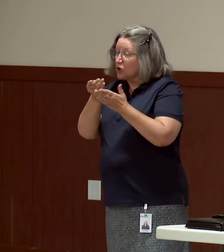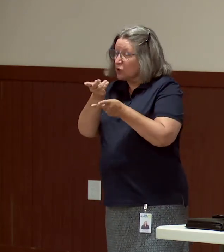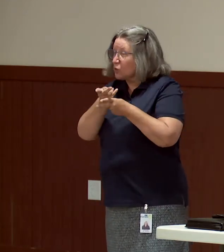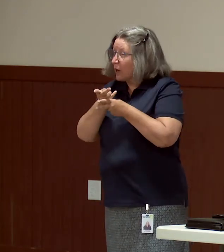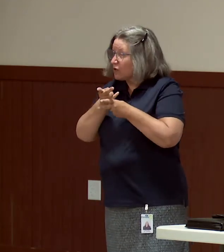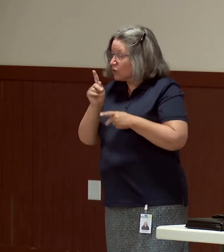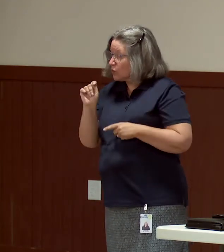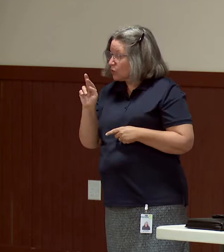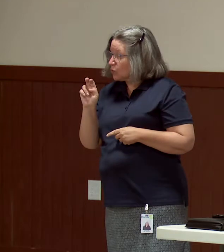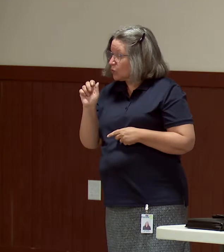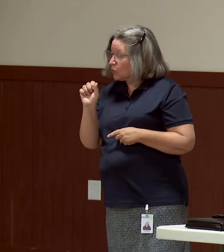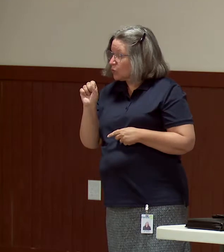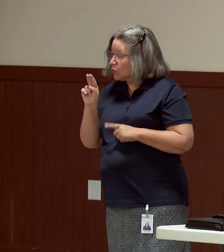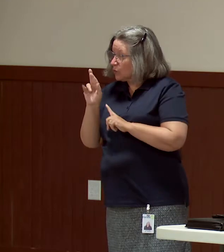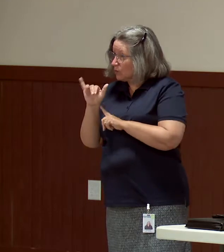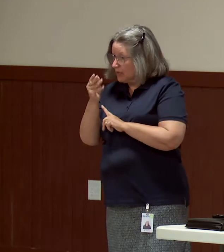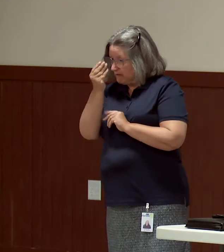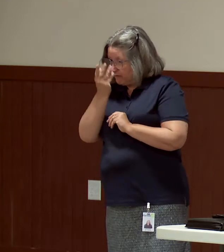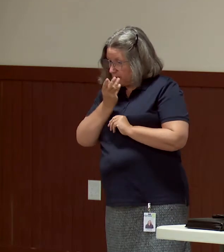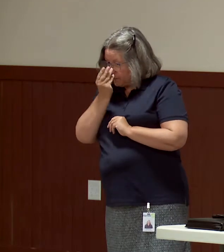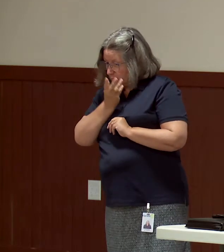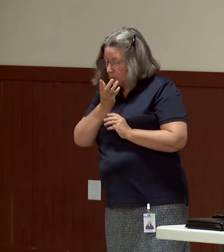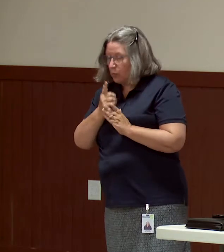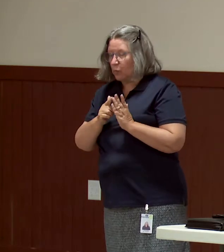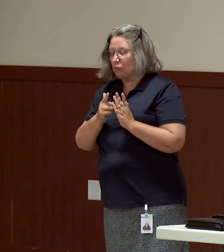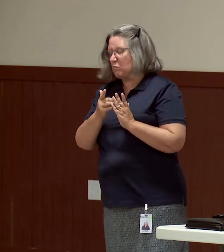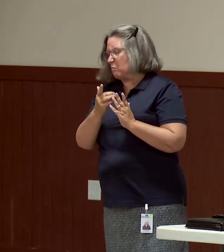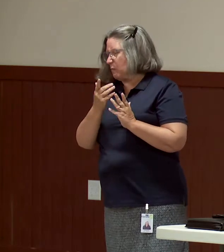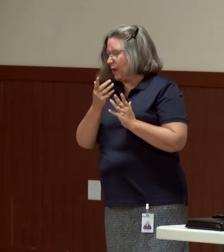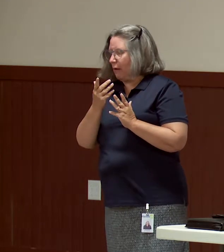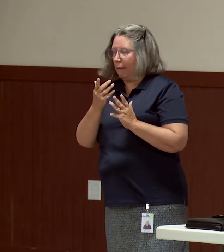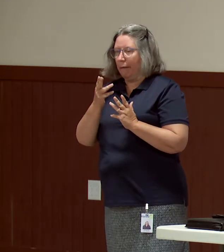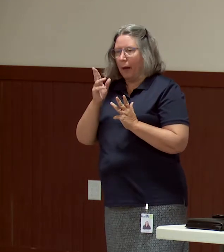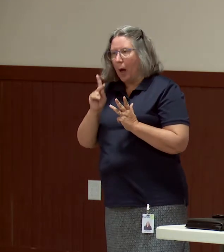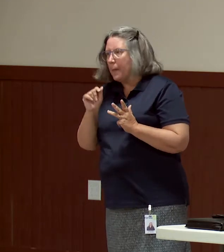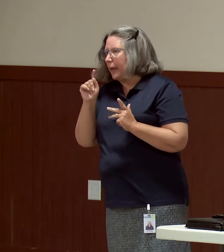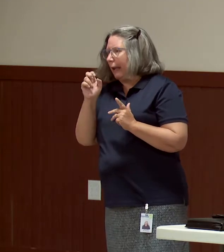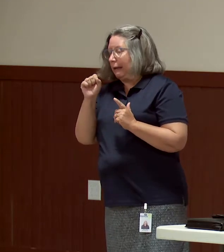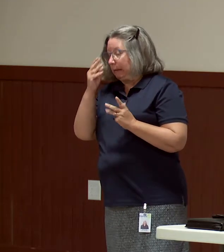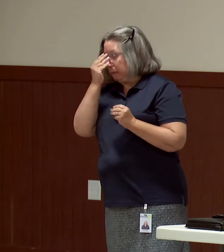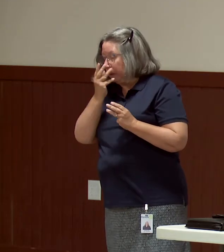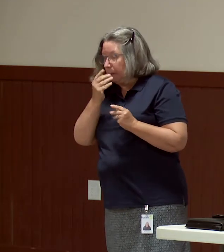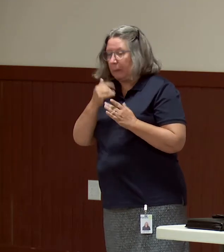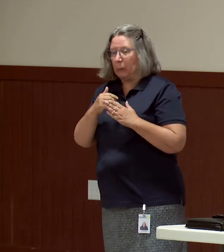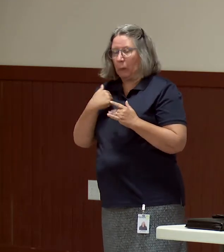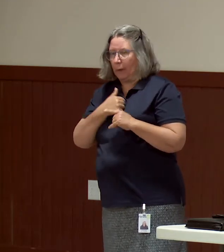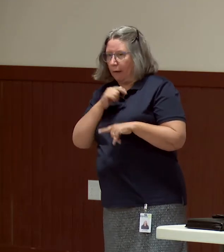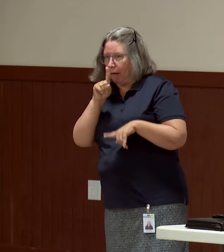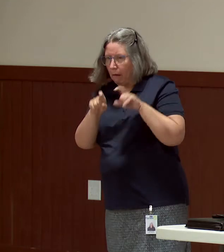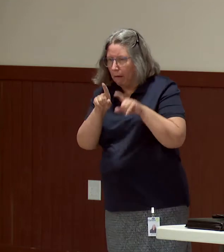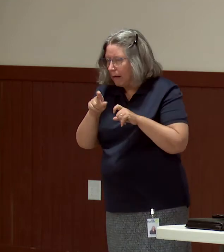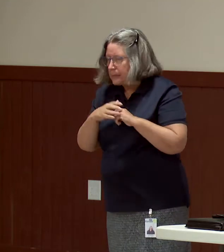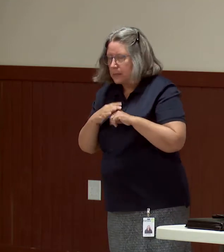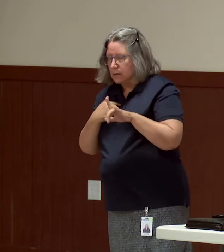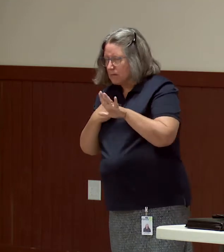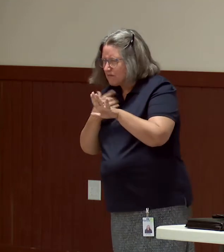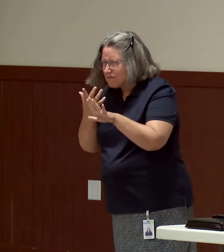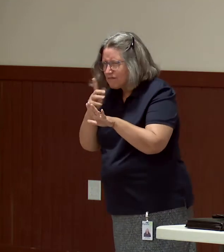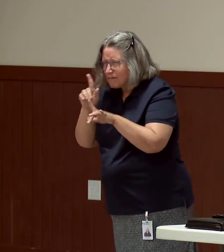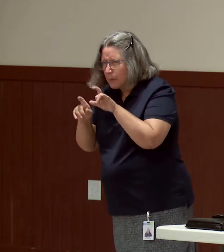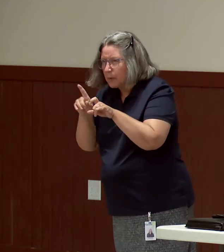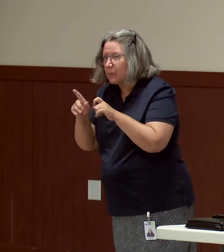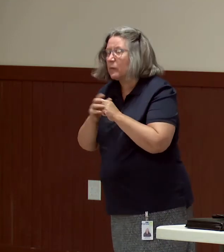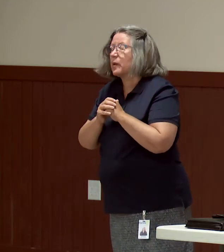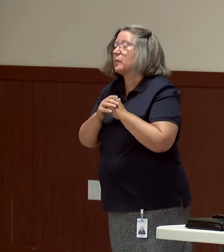administering the act. They update their frequently asked questions all the time. Our accounting department is still getting guidance from the Government